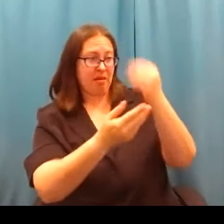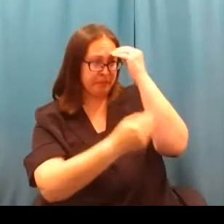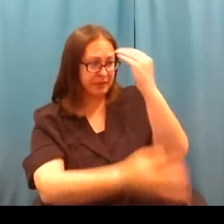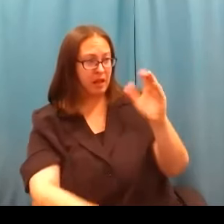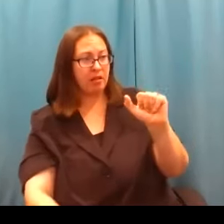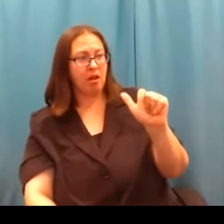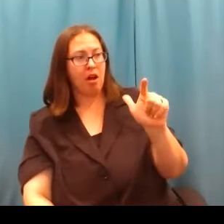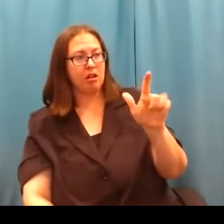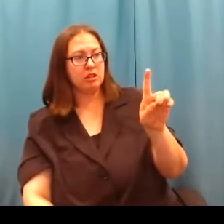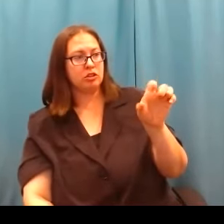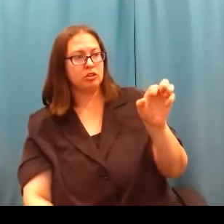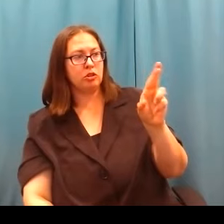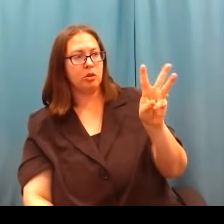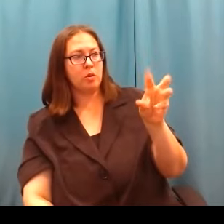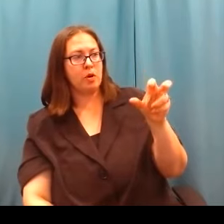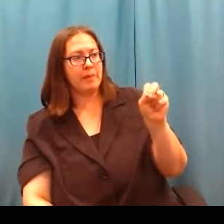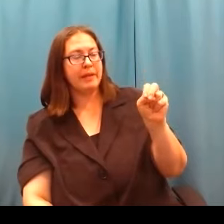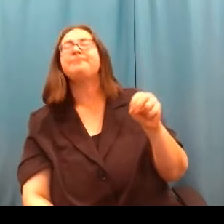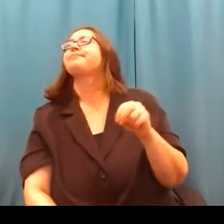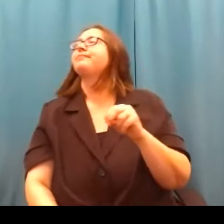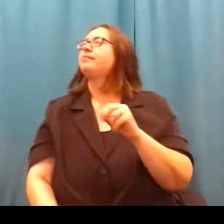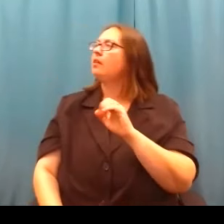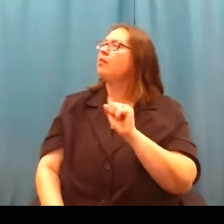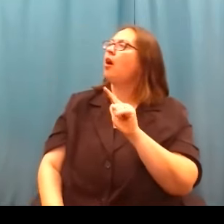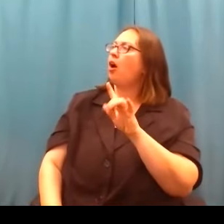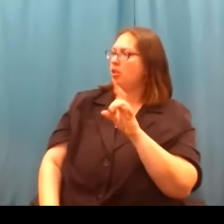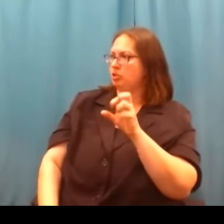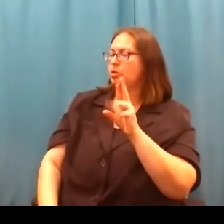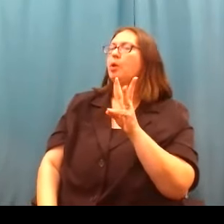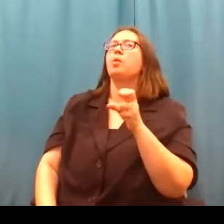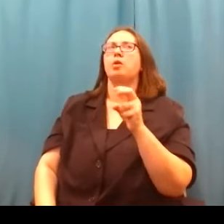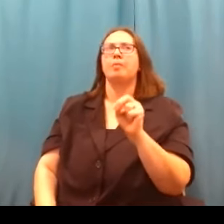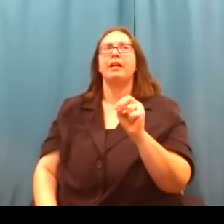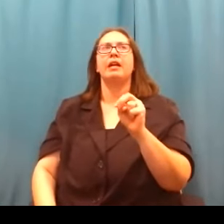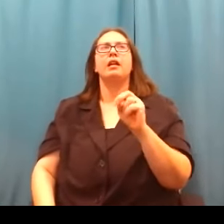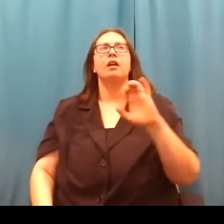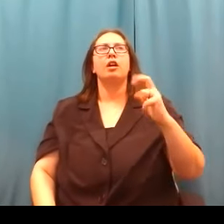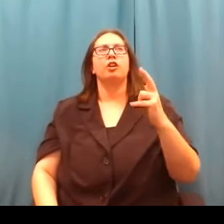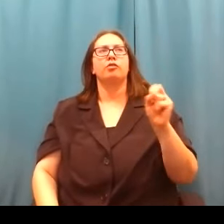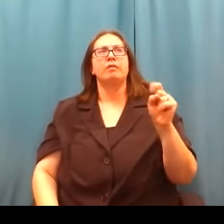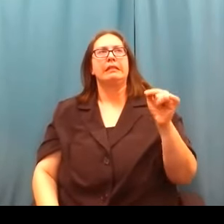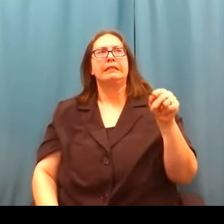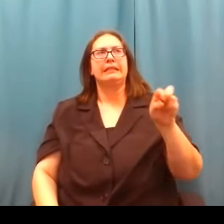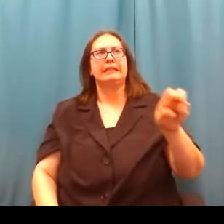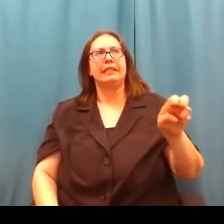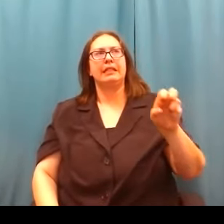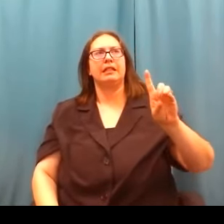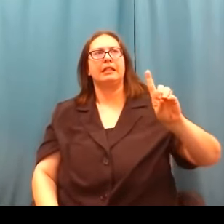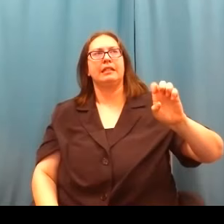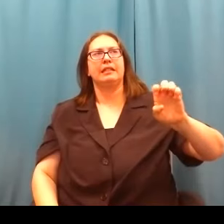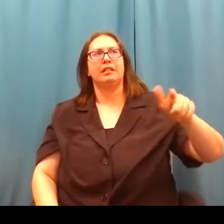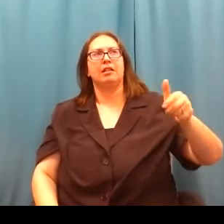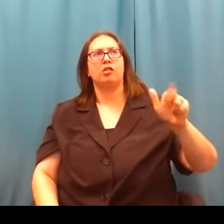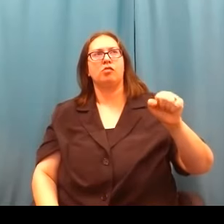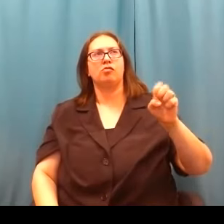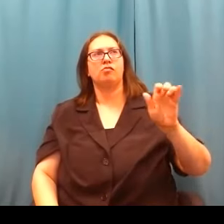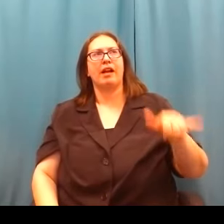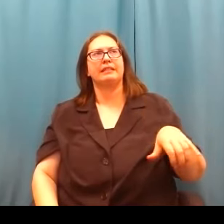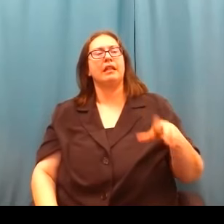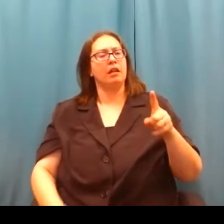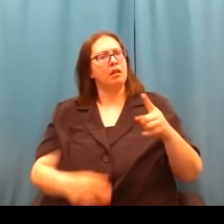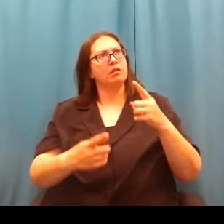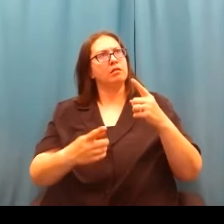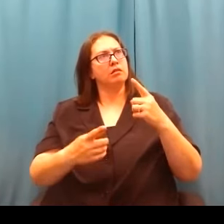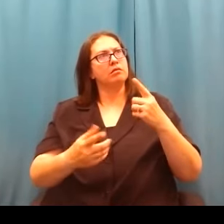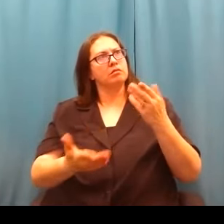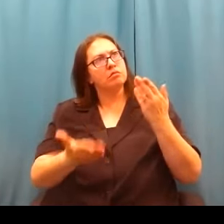So Alderwoman Christine Ingracia suggested that about 2 weeks ago. I think it was the 14th or something of April. We